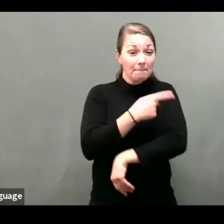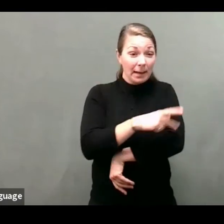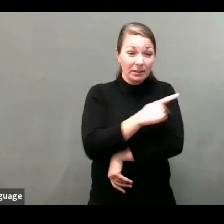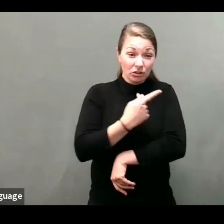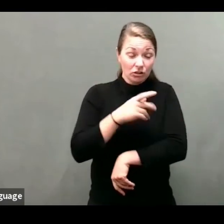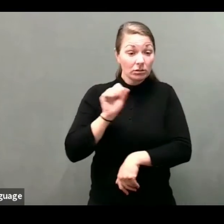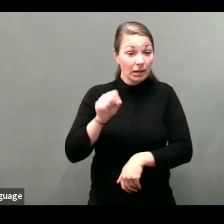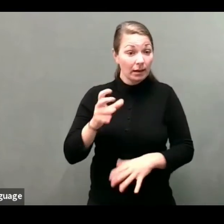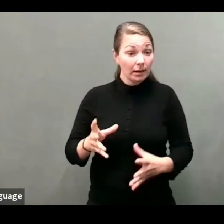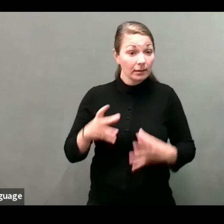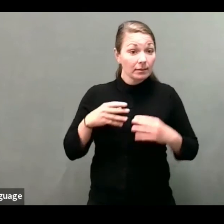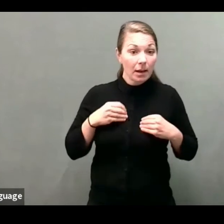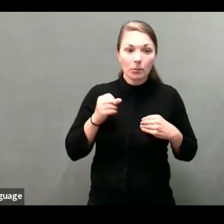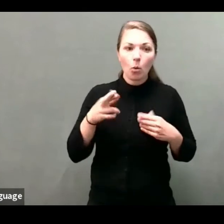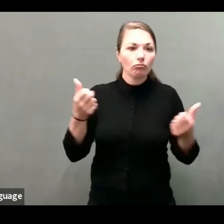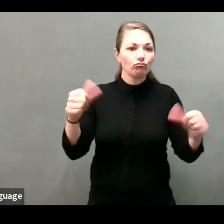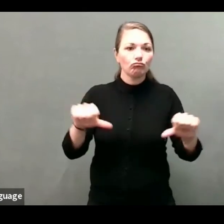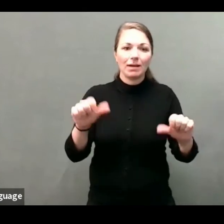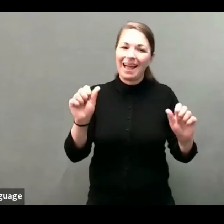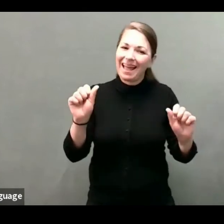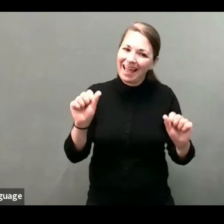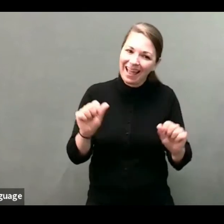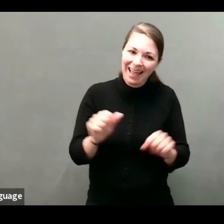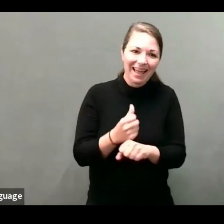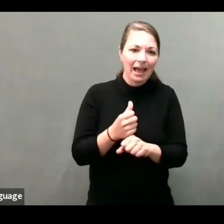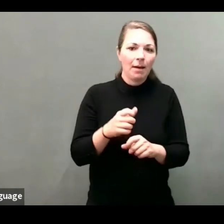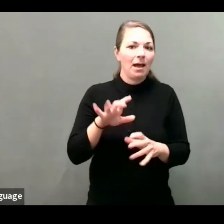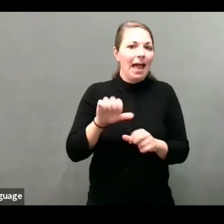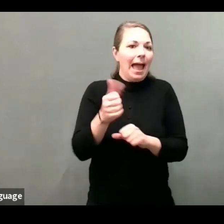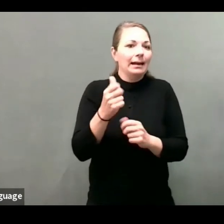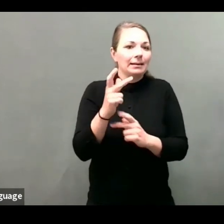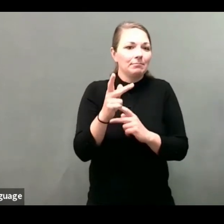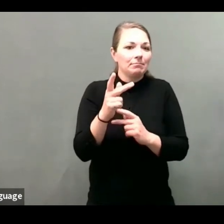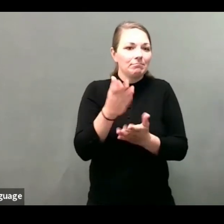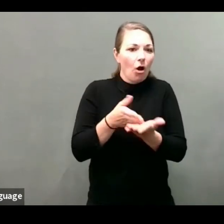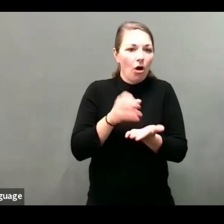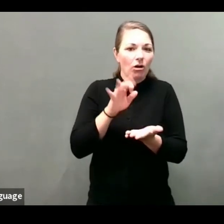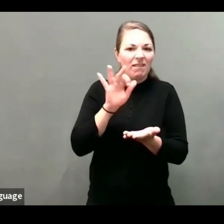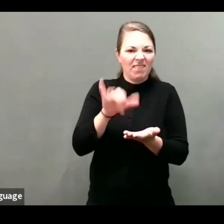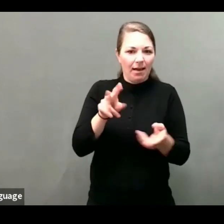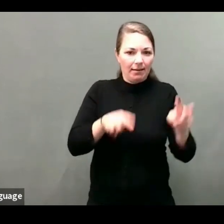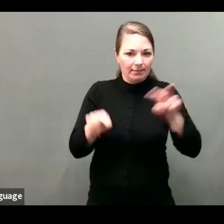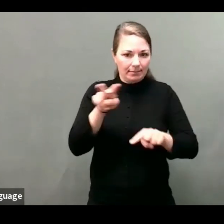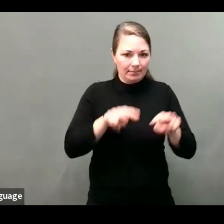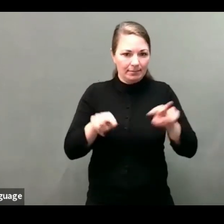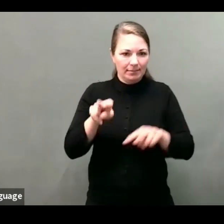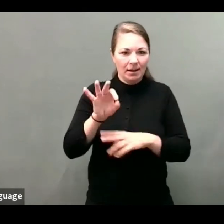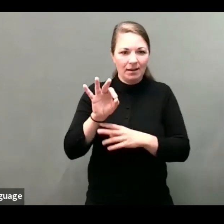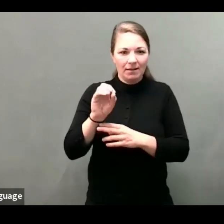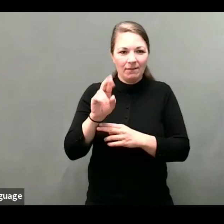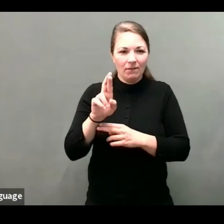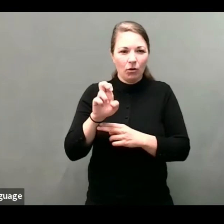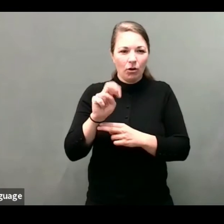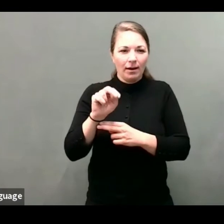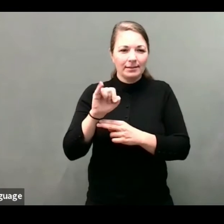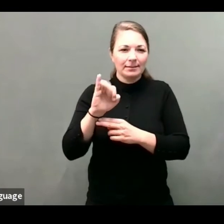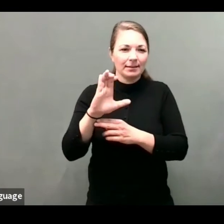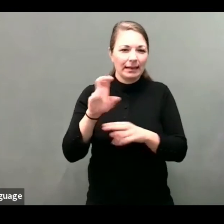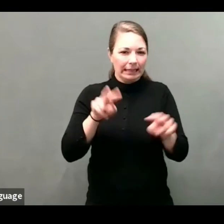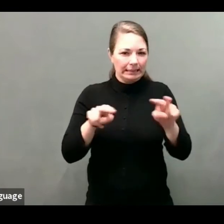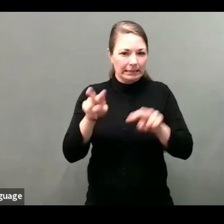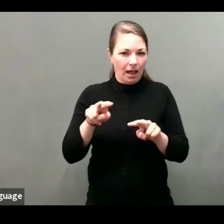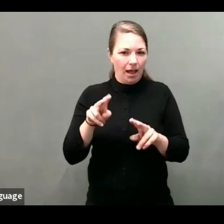any portion of the medical forensic exam at any time. And what SANEs should be doing is letting them know this at the beginning